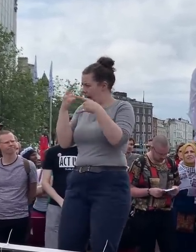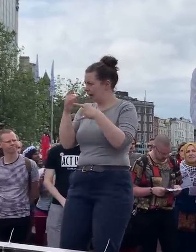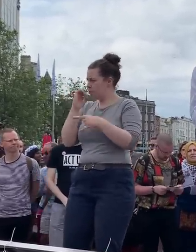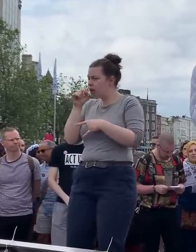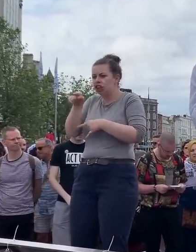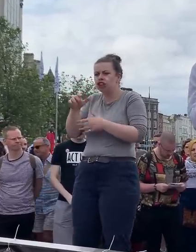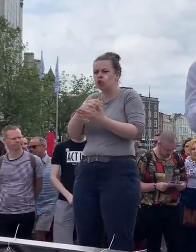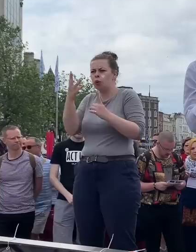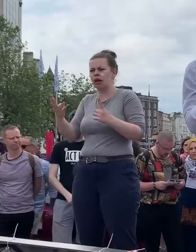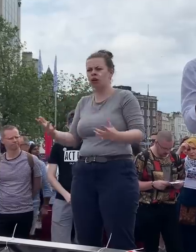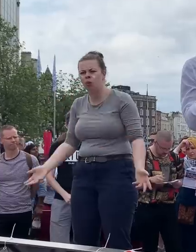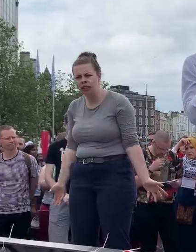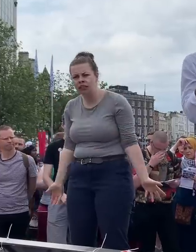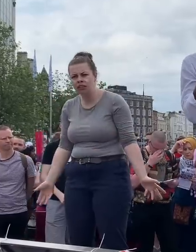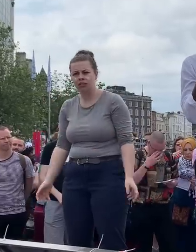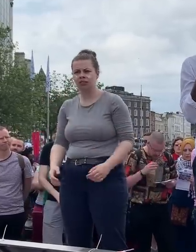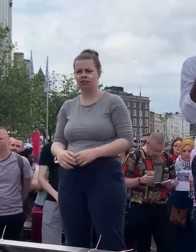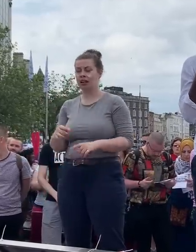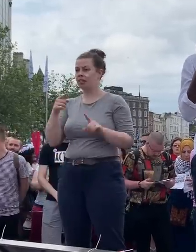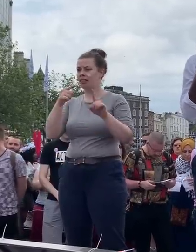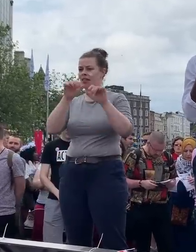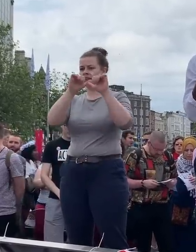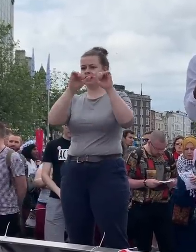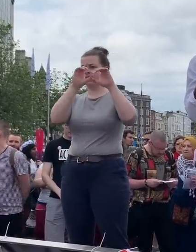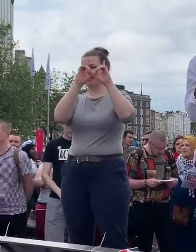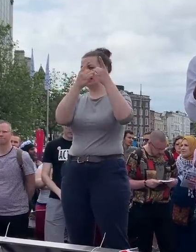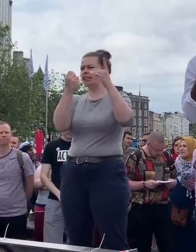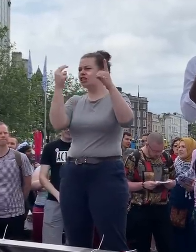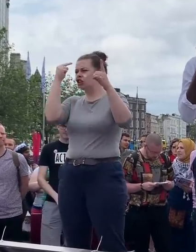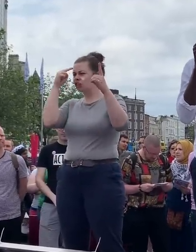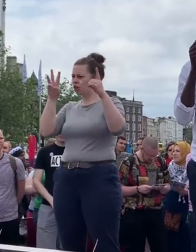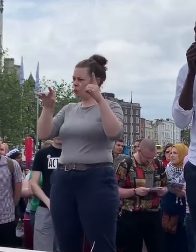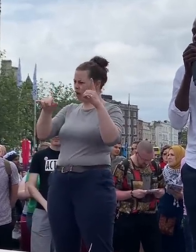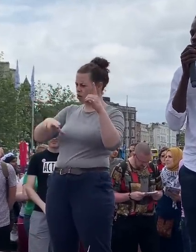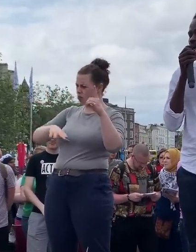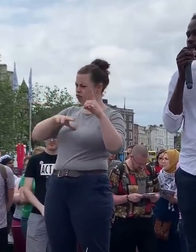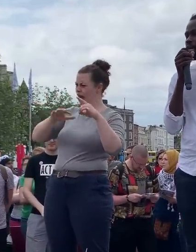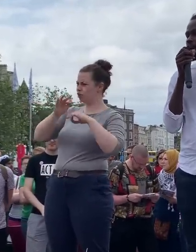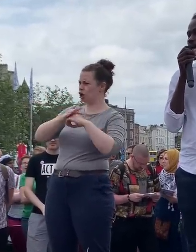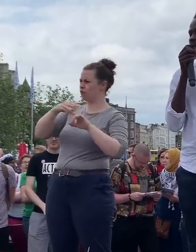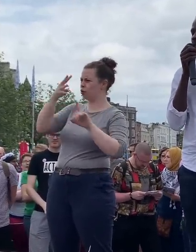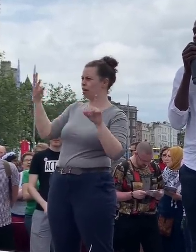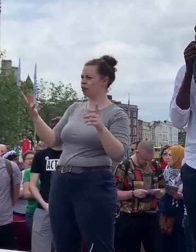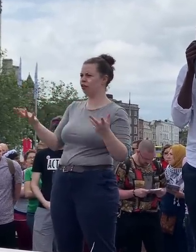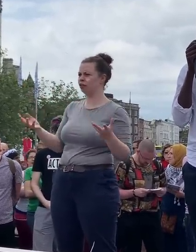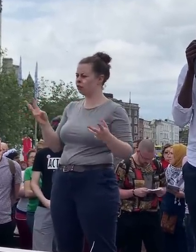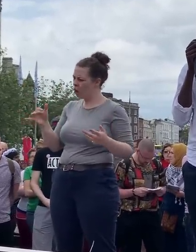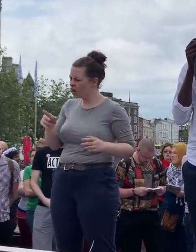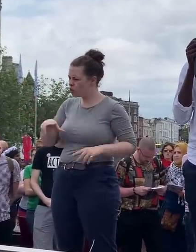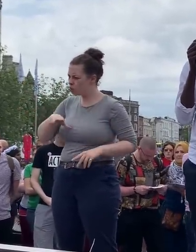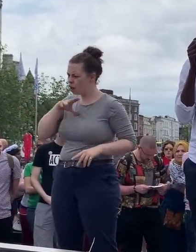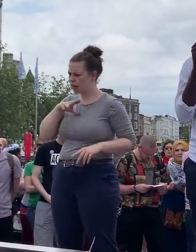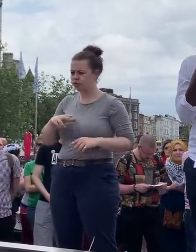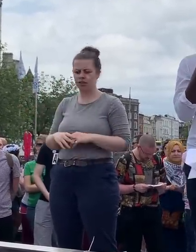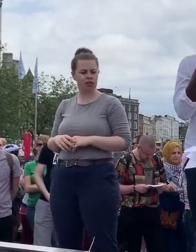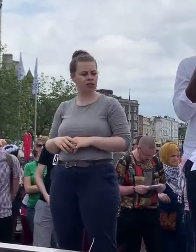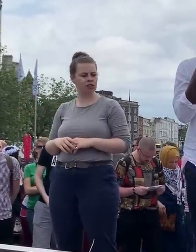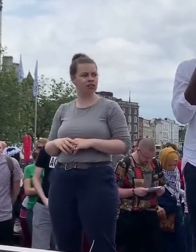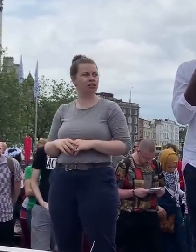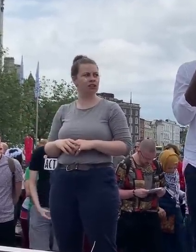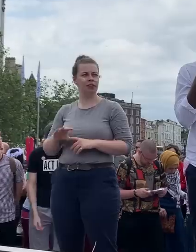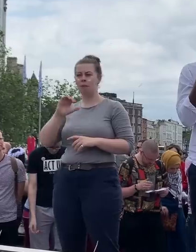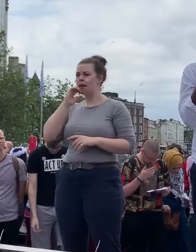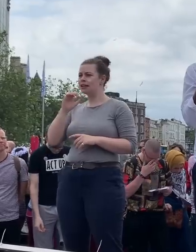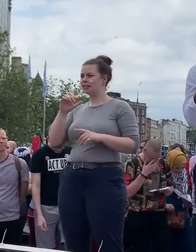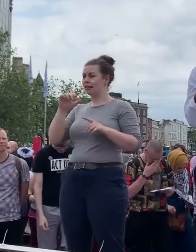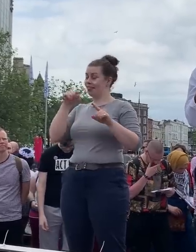queer. They didn't understand why she was proud of being queer in a country where she should be proud. LGBT plus